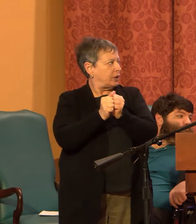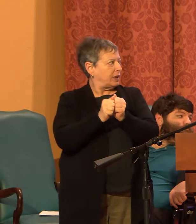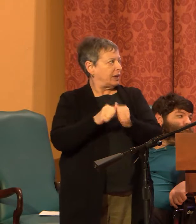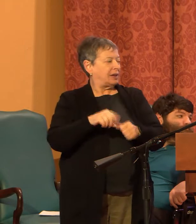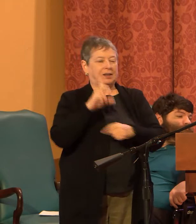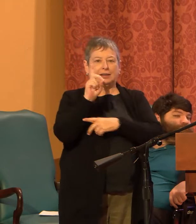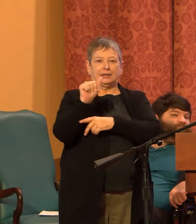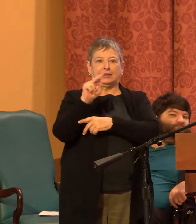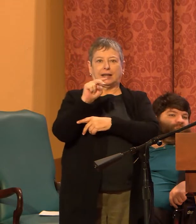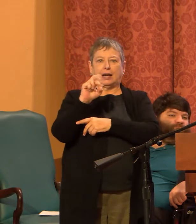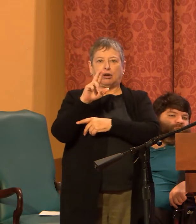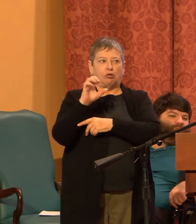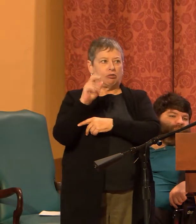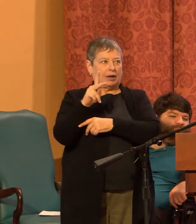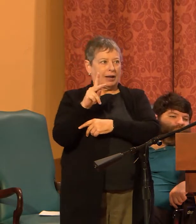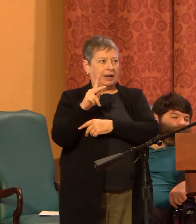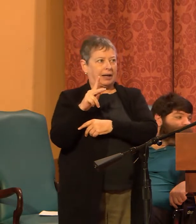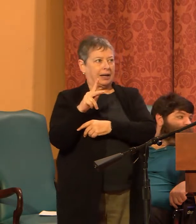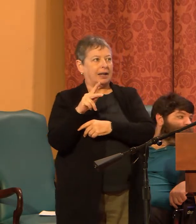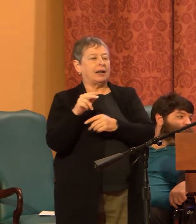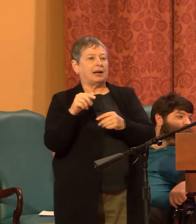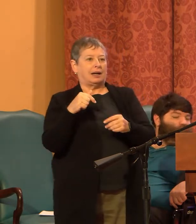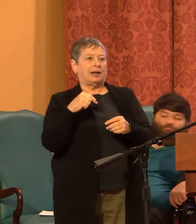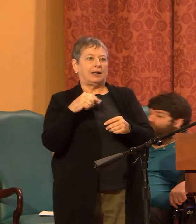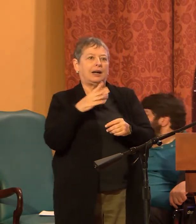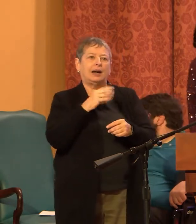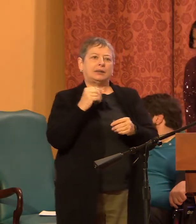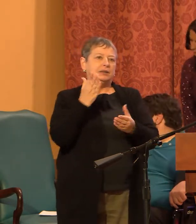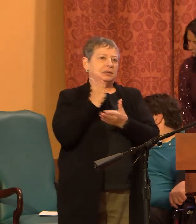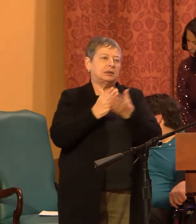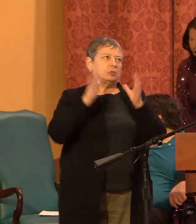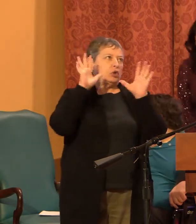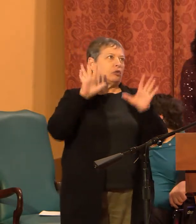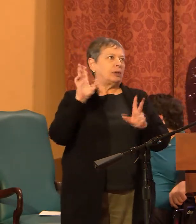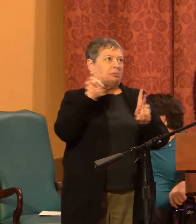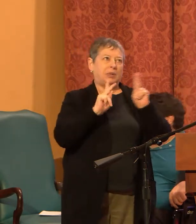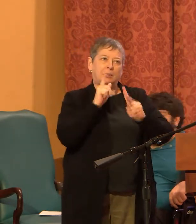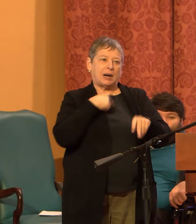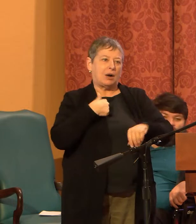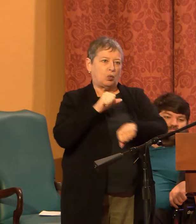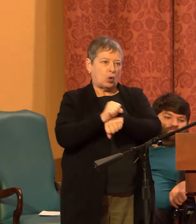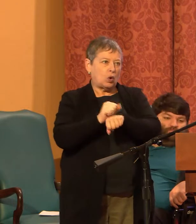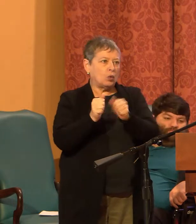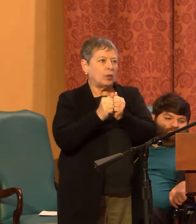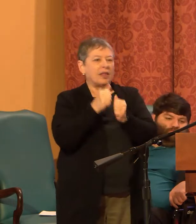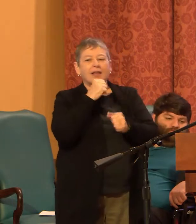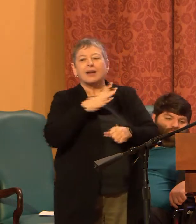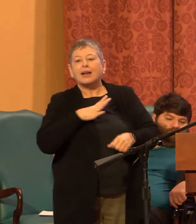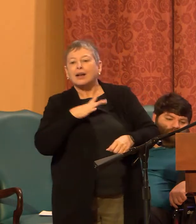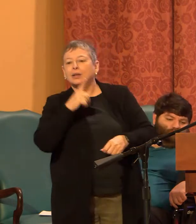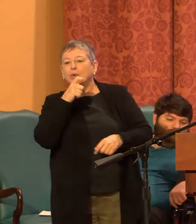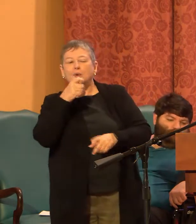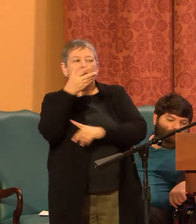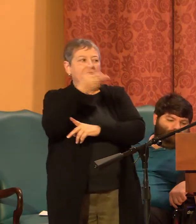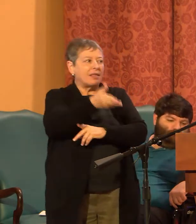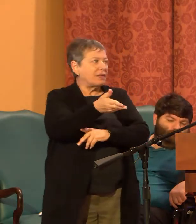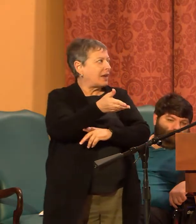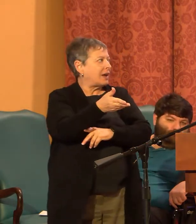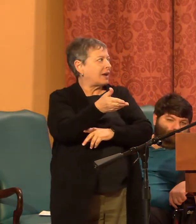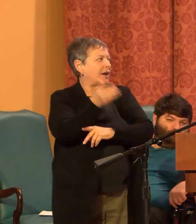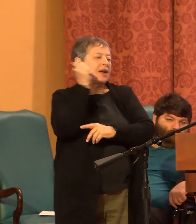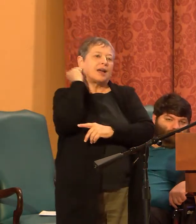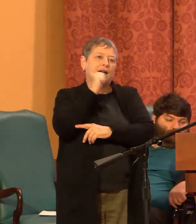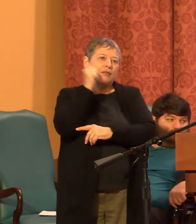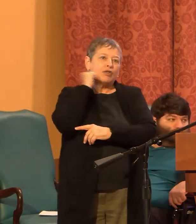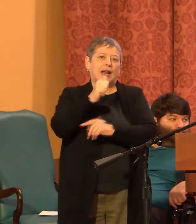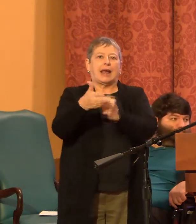Dadrick, and he's with honor. And some of the greatest ones that I work with are the ladies that are there each day